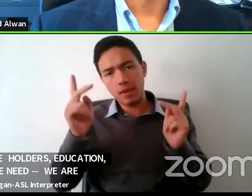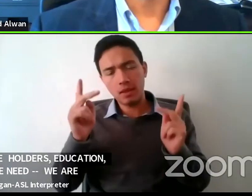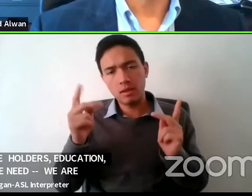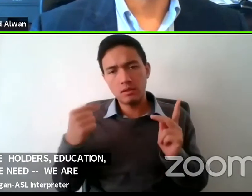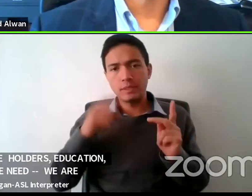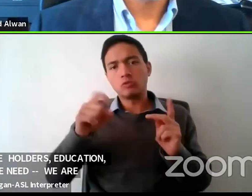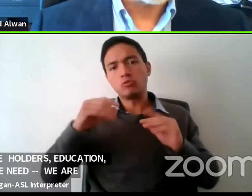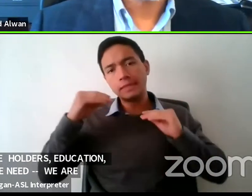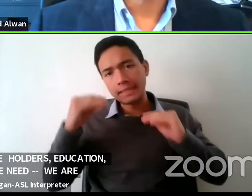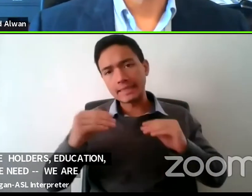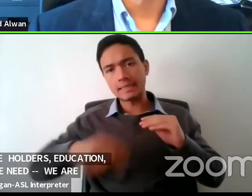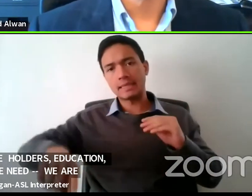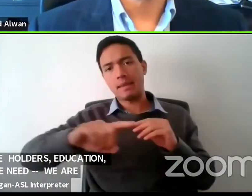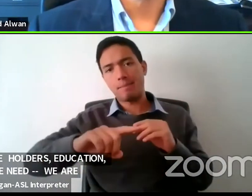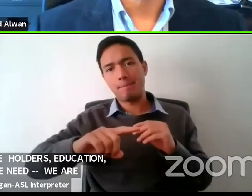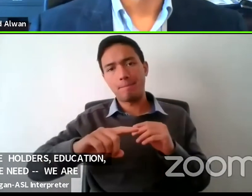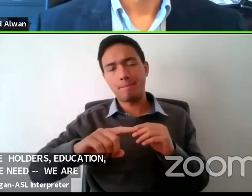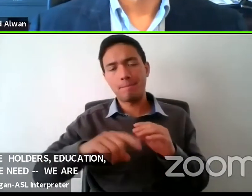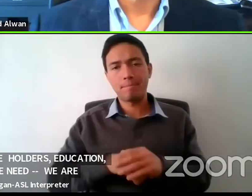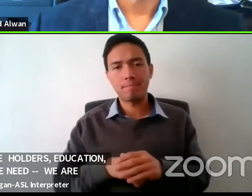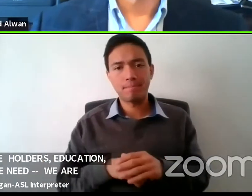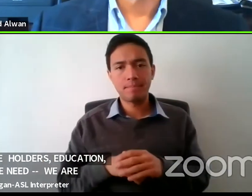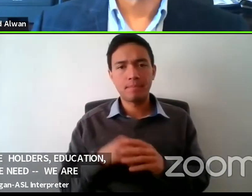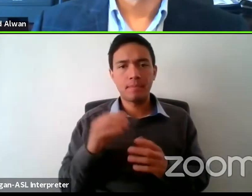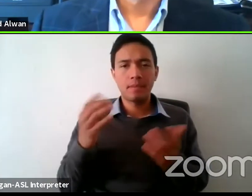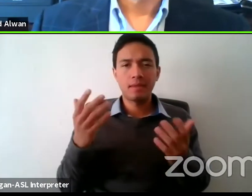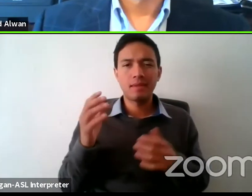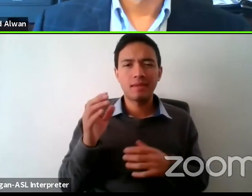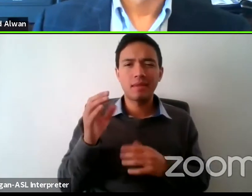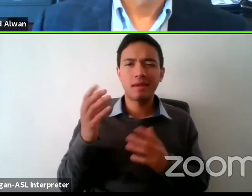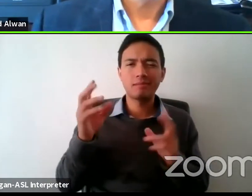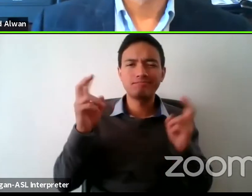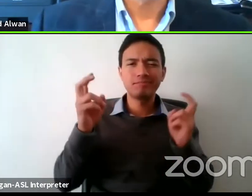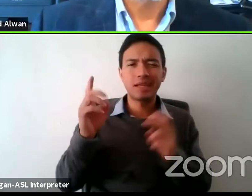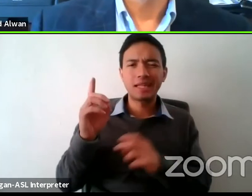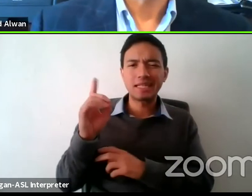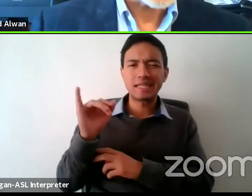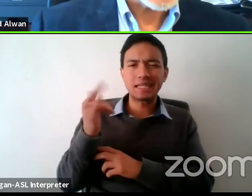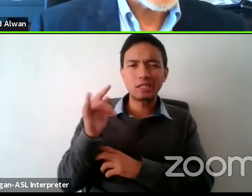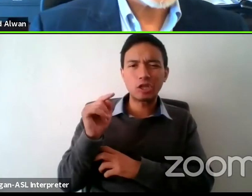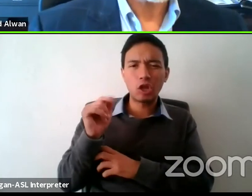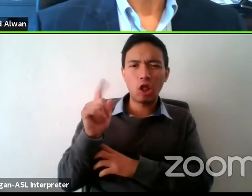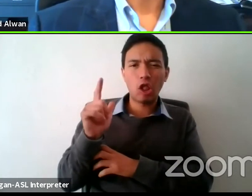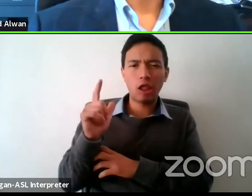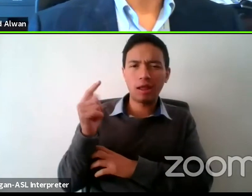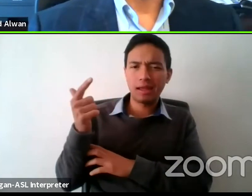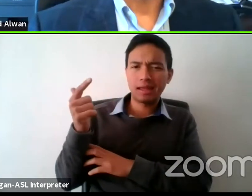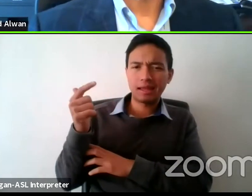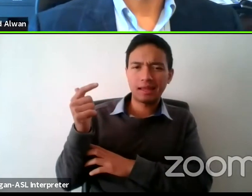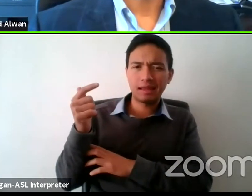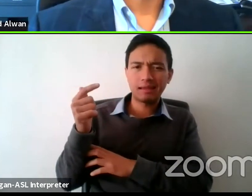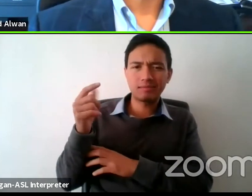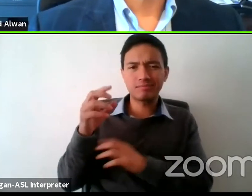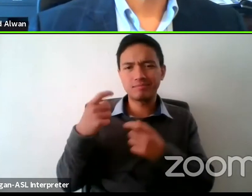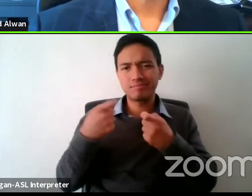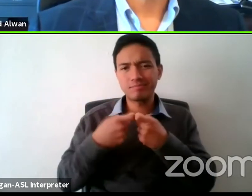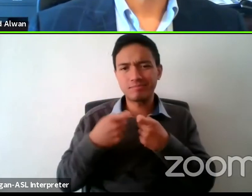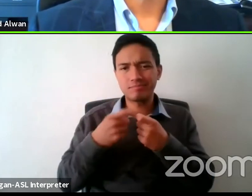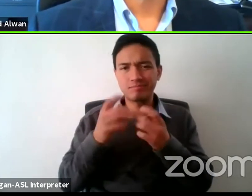them and close that digital gap and improve the digital literacy. We